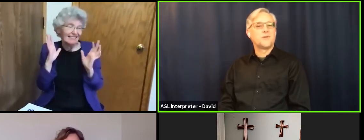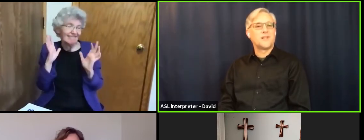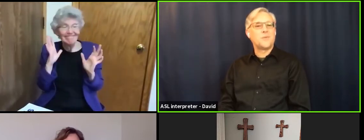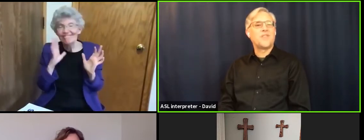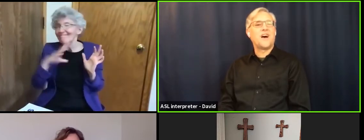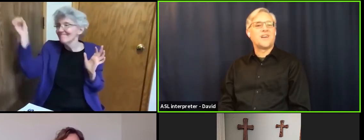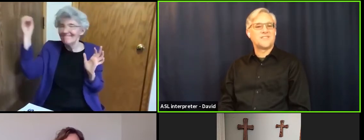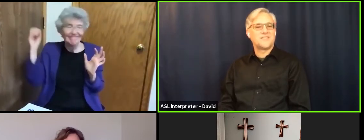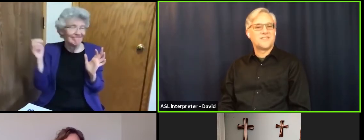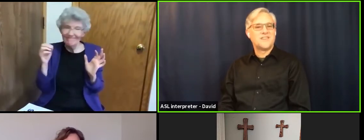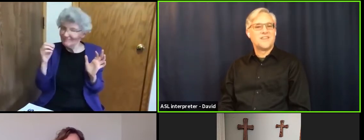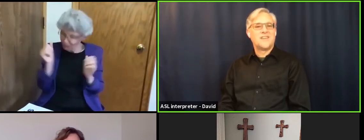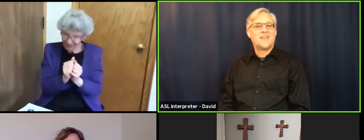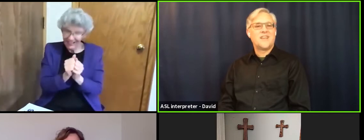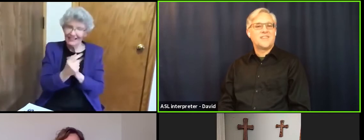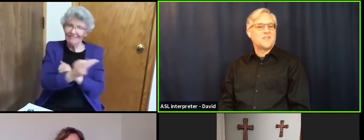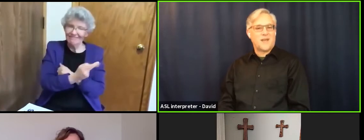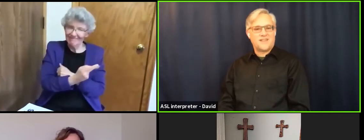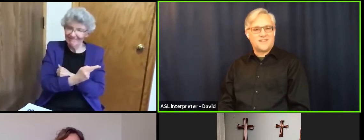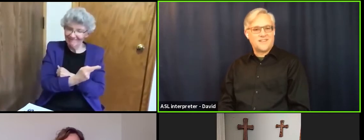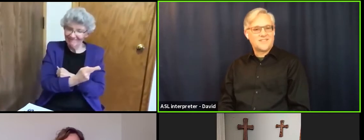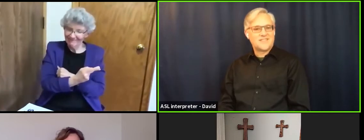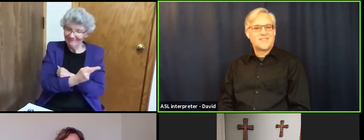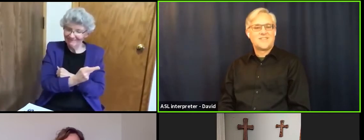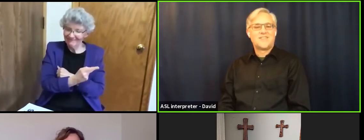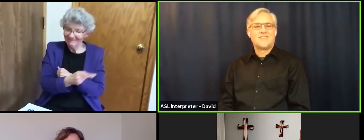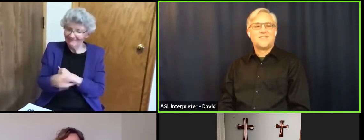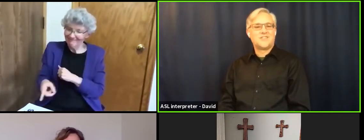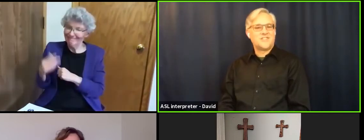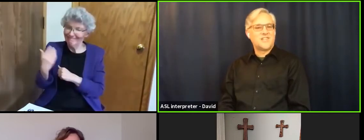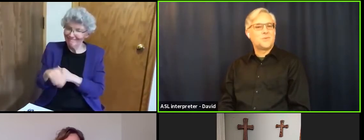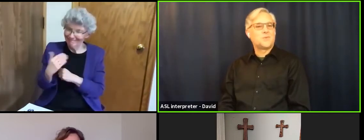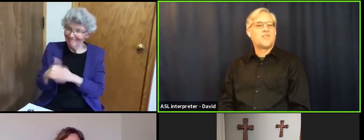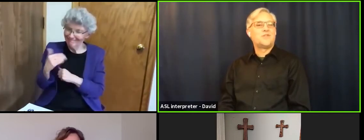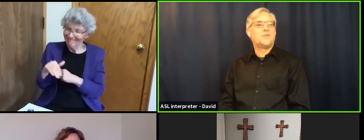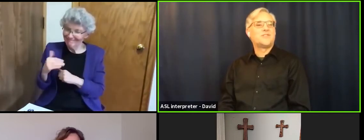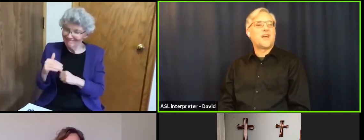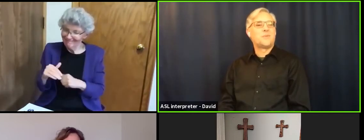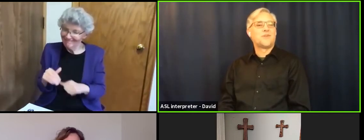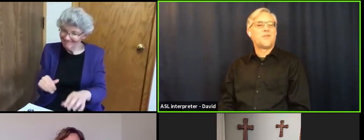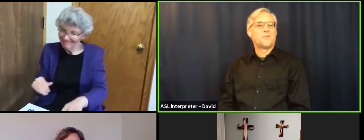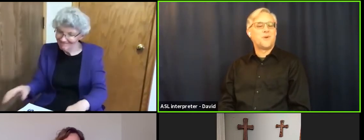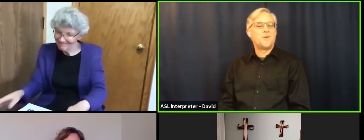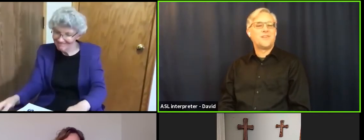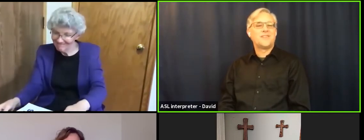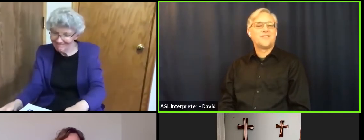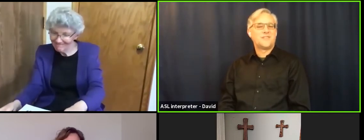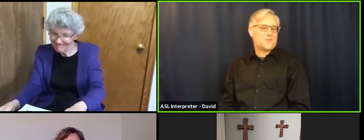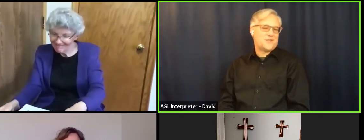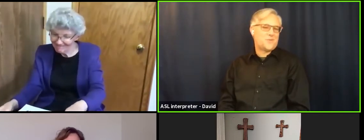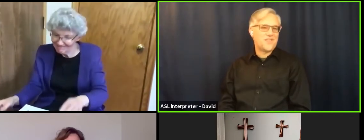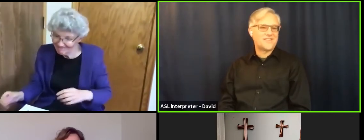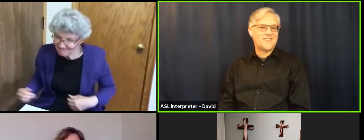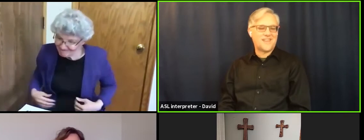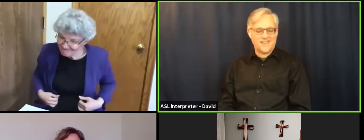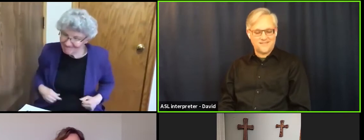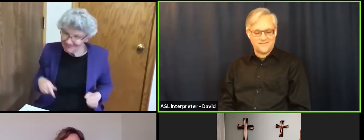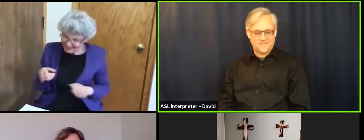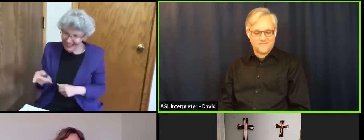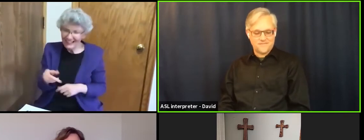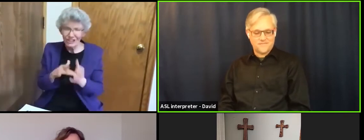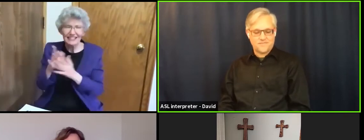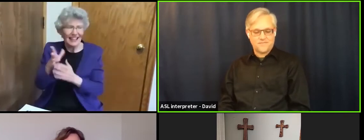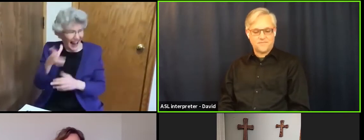is similarly with us. He hasn't abandoned us. Just as he was with the two disciples on the road, so is he with us